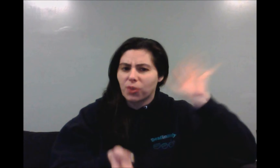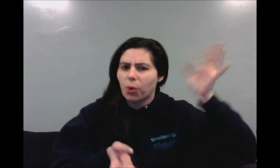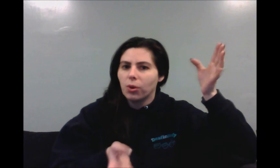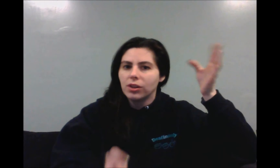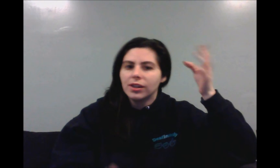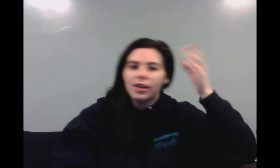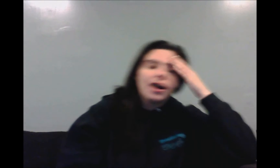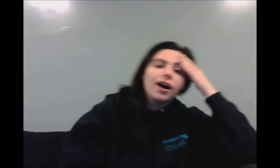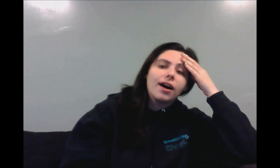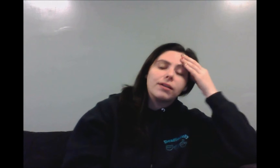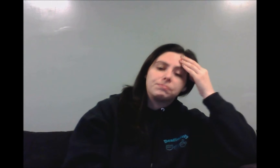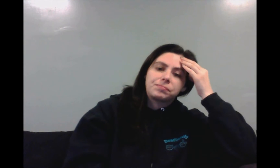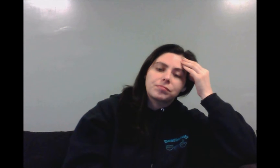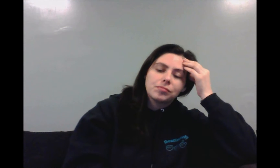role.